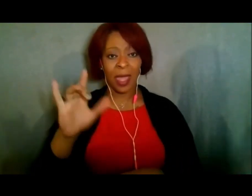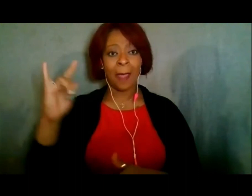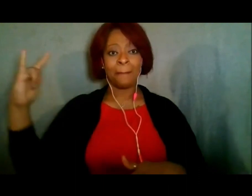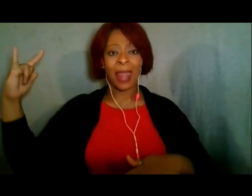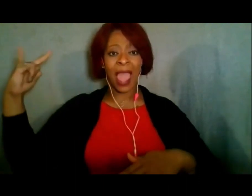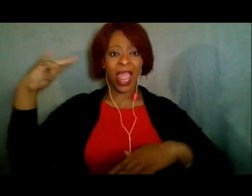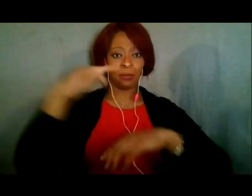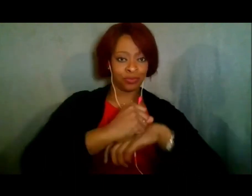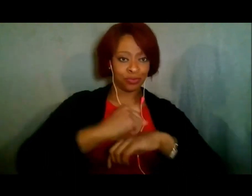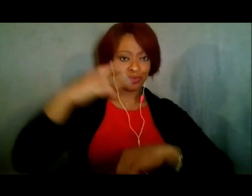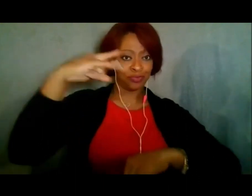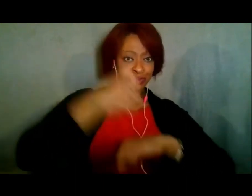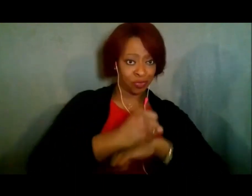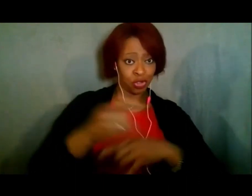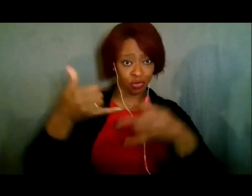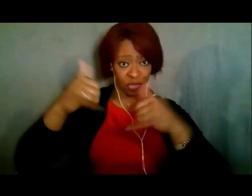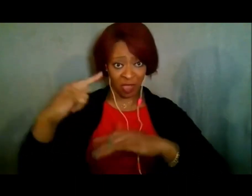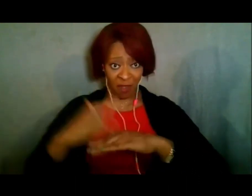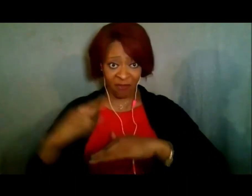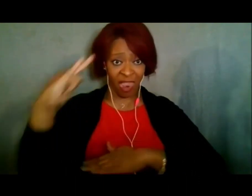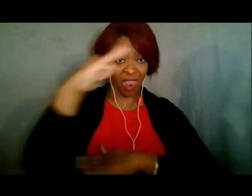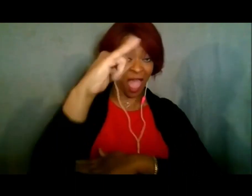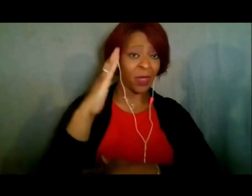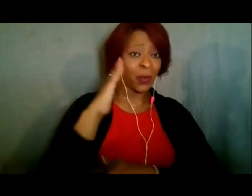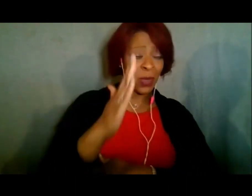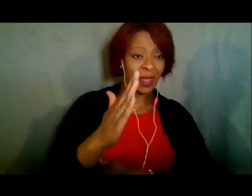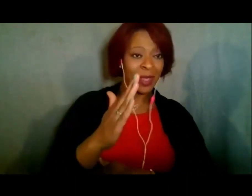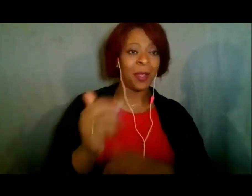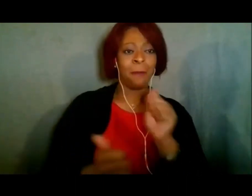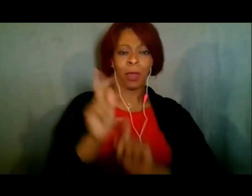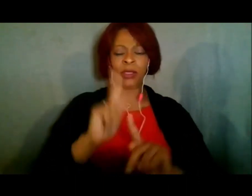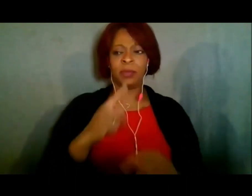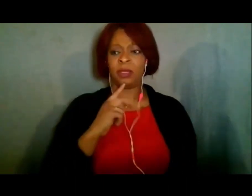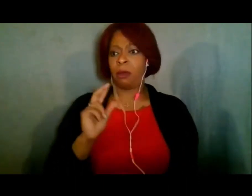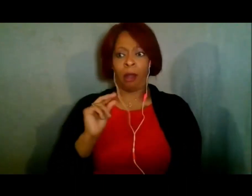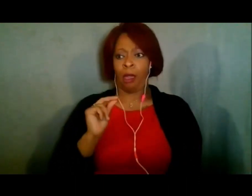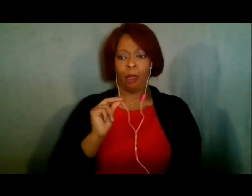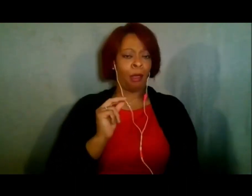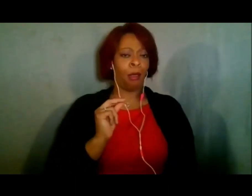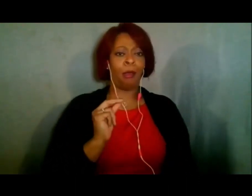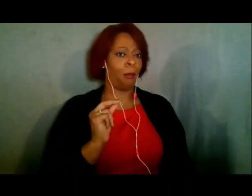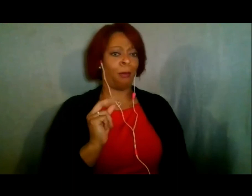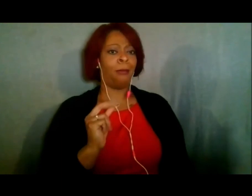you fly? And most people say no.